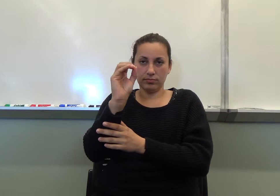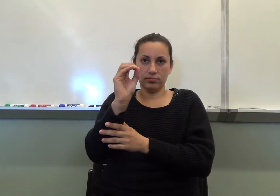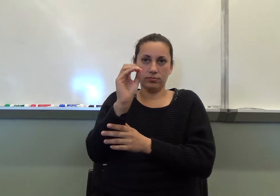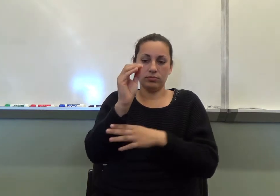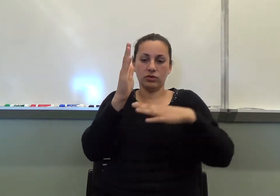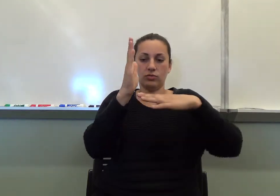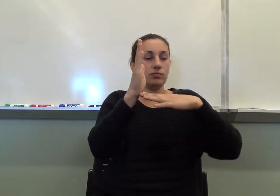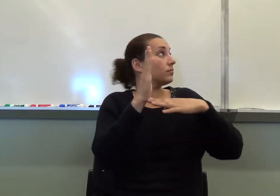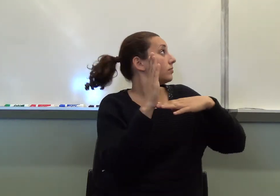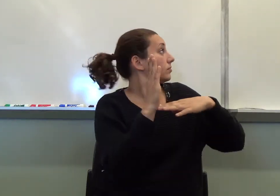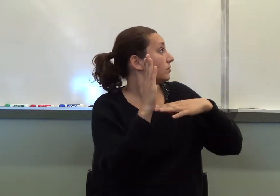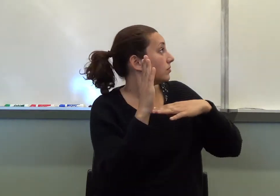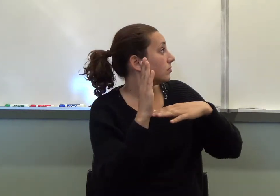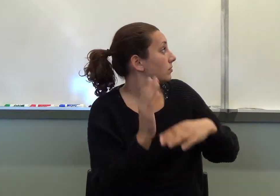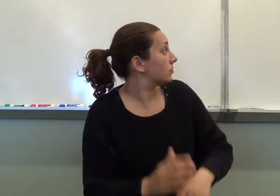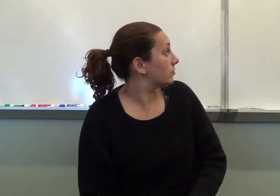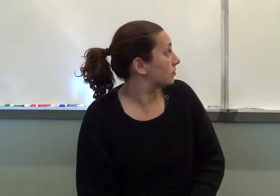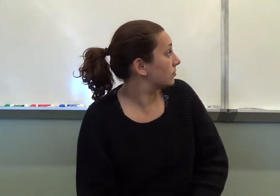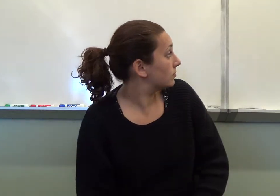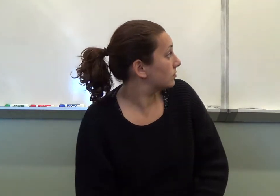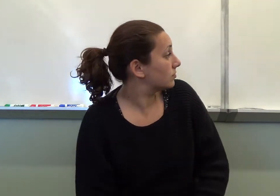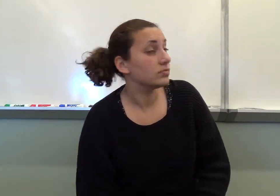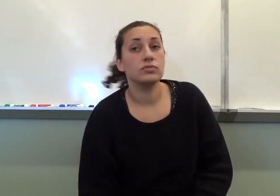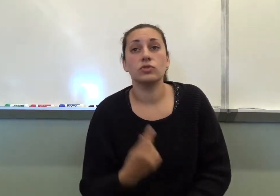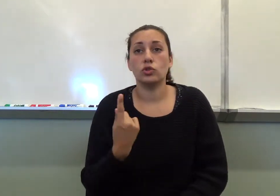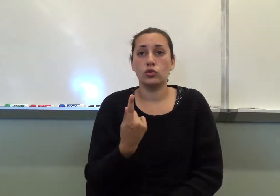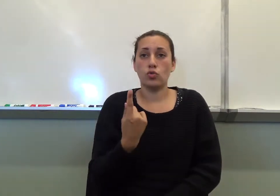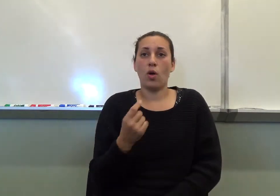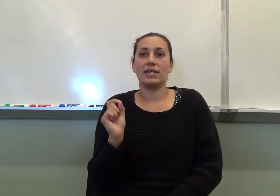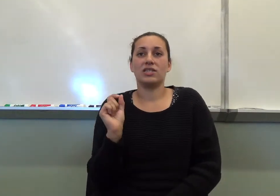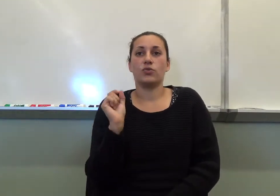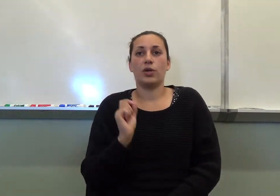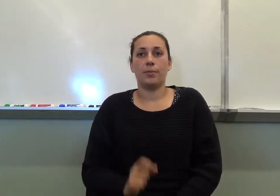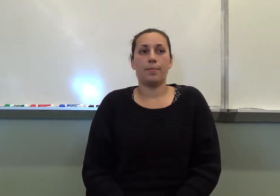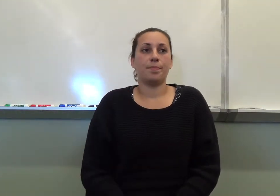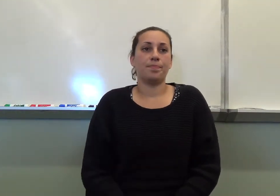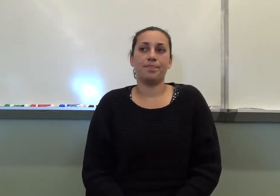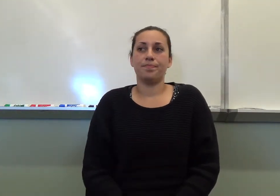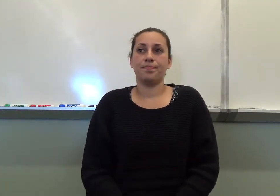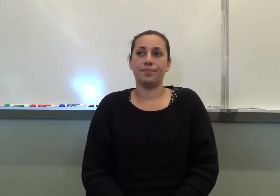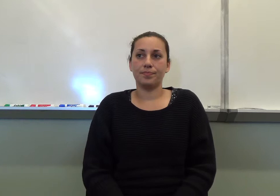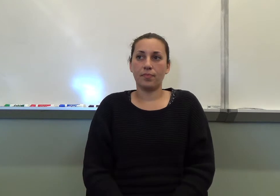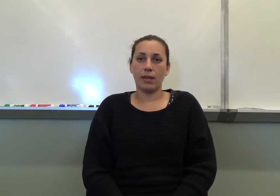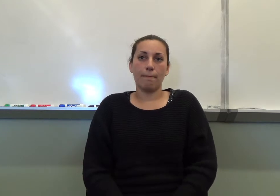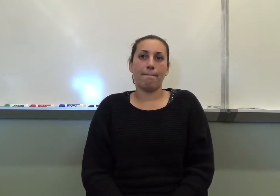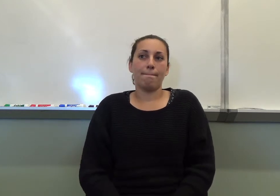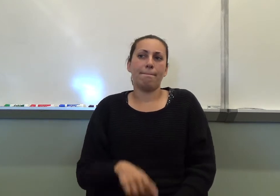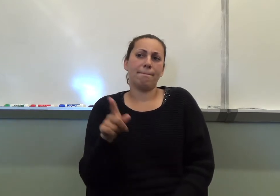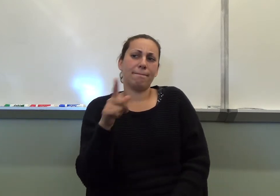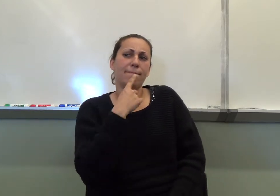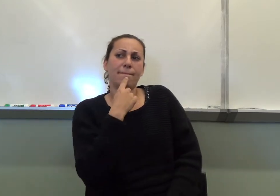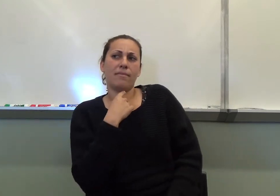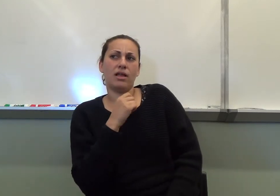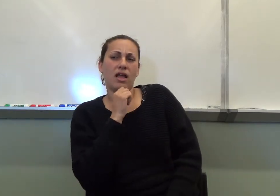I when you handed that homework out? Because I don't have it. Louis, there's no way of telling that.